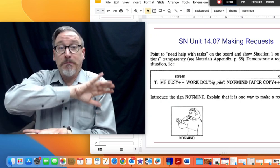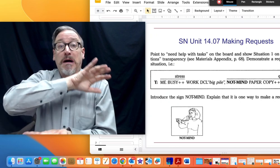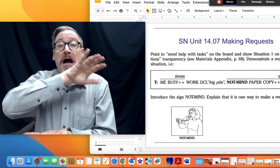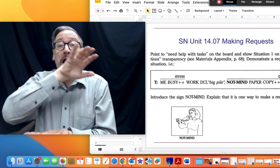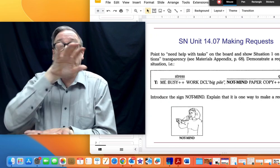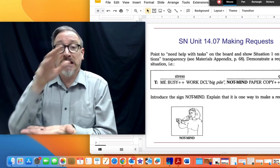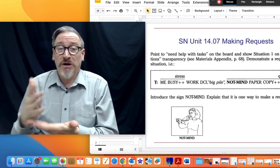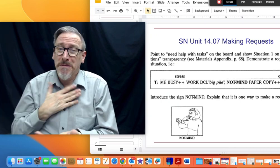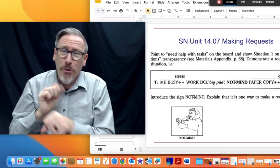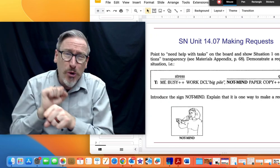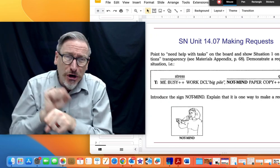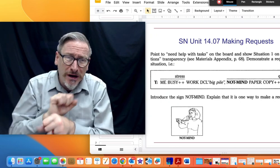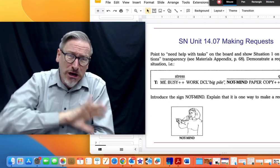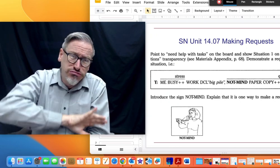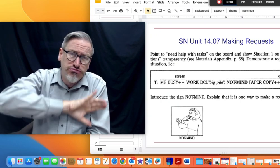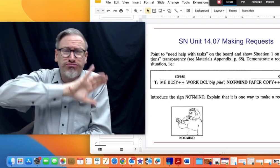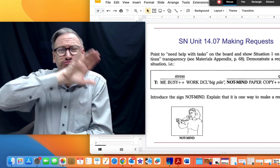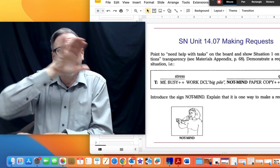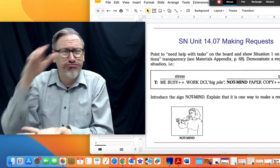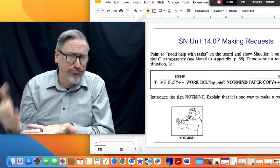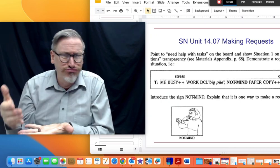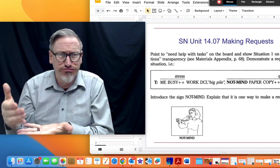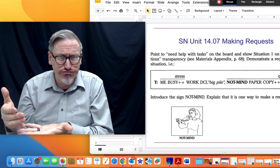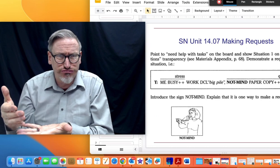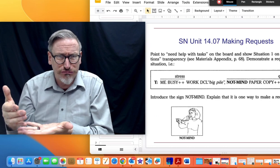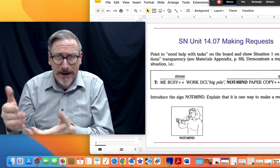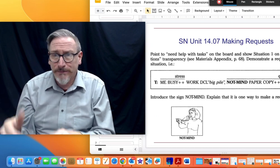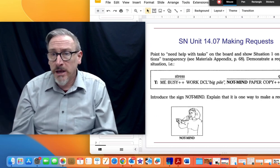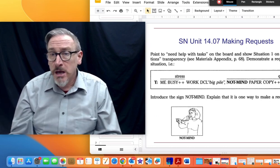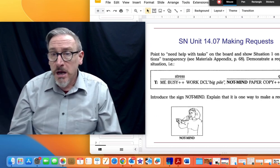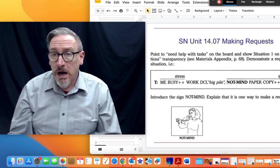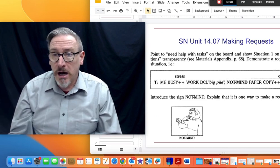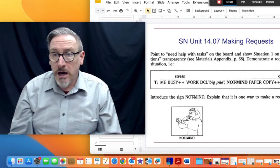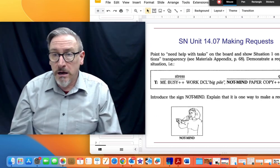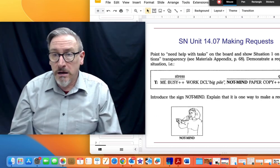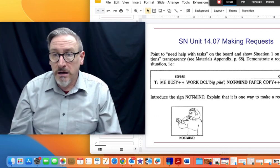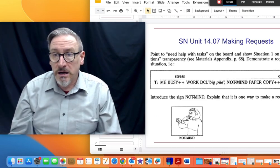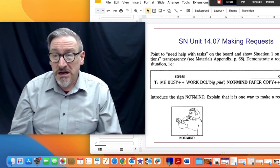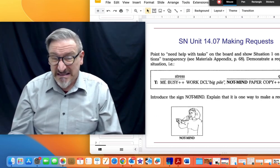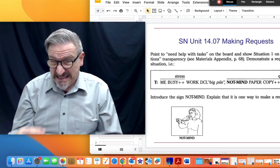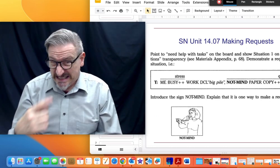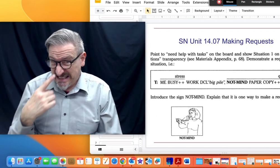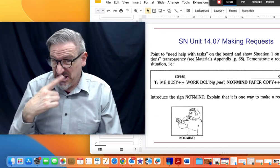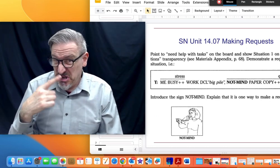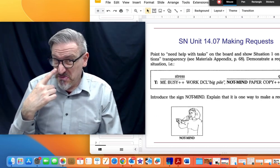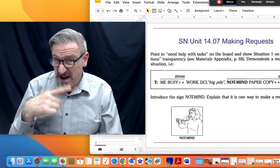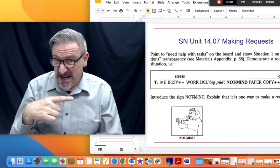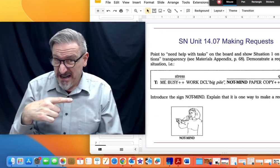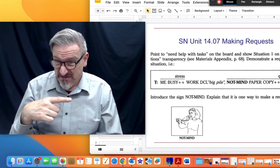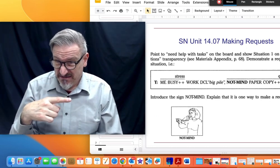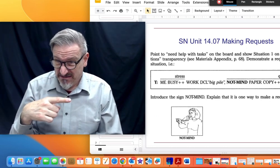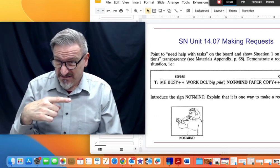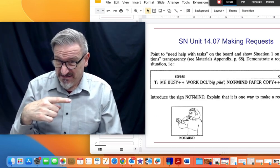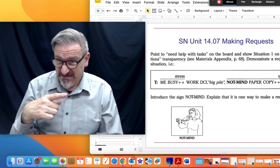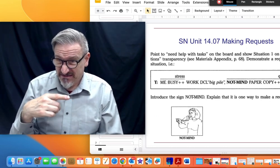my pile of work, right? Uh, do you